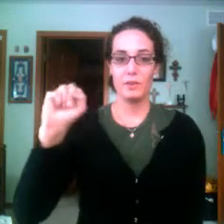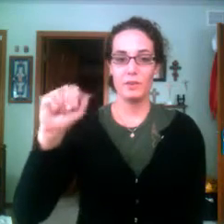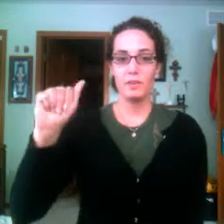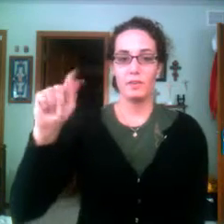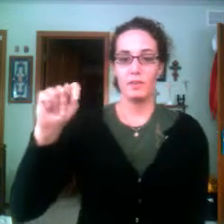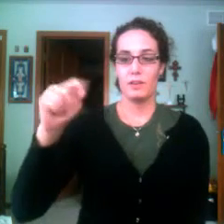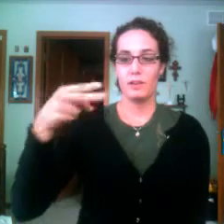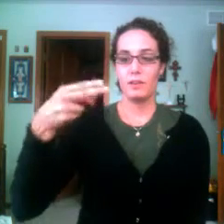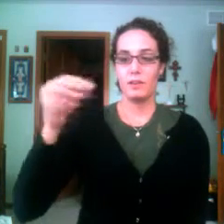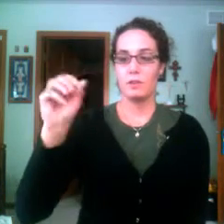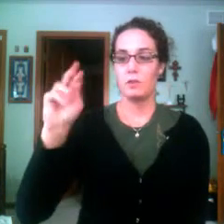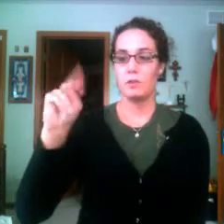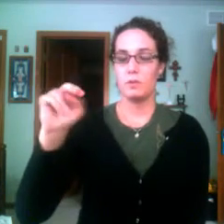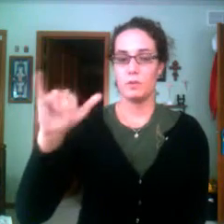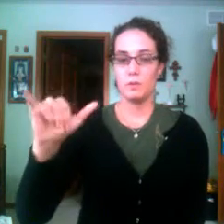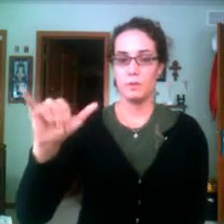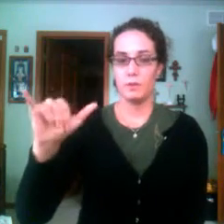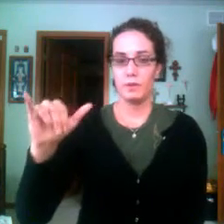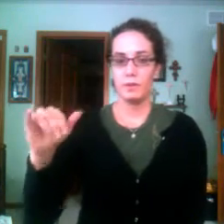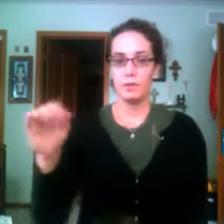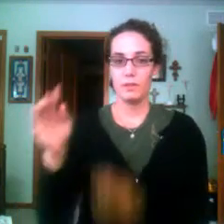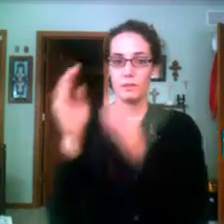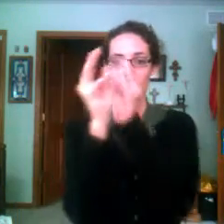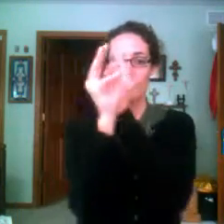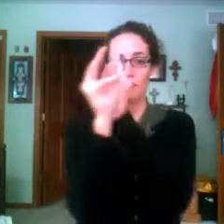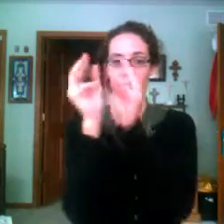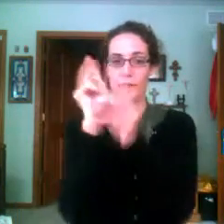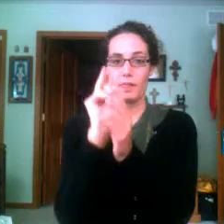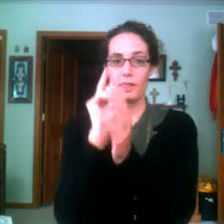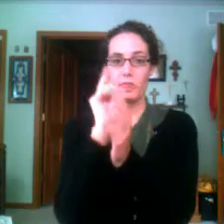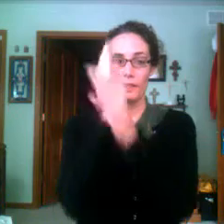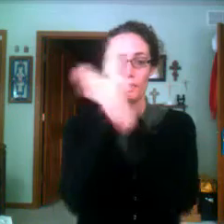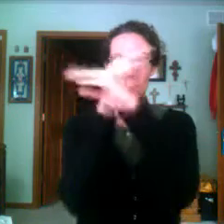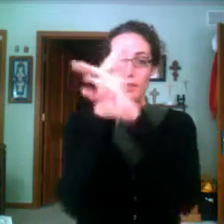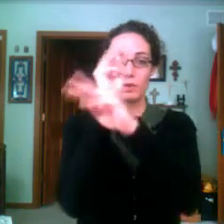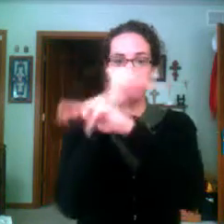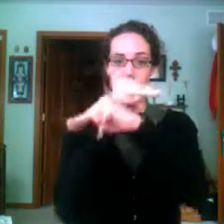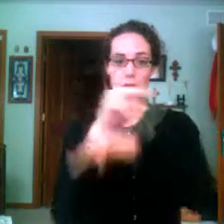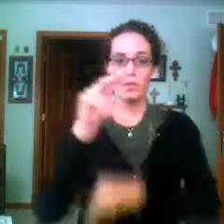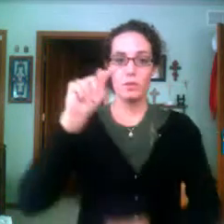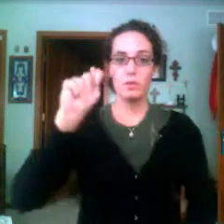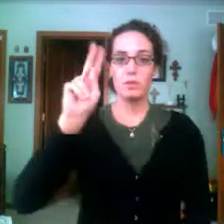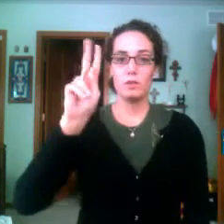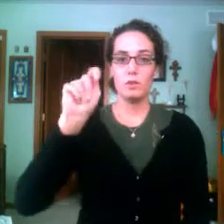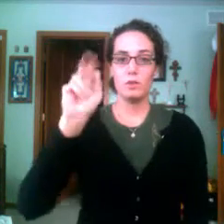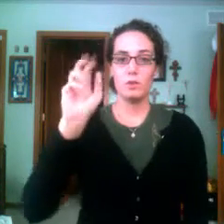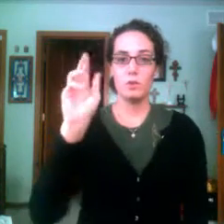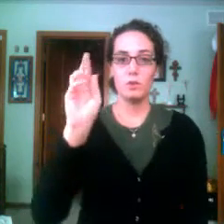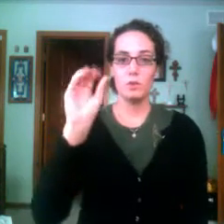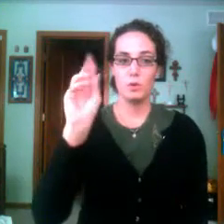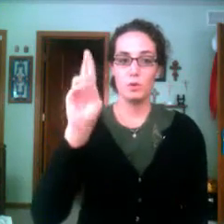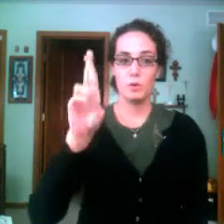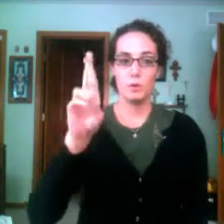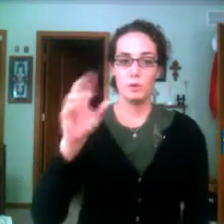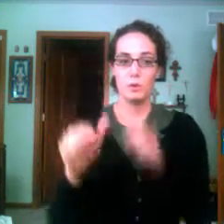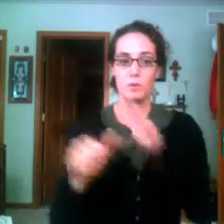Math Tutor. Welcome to Basic Math. This is lesson number 1. This lesson concerns with